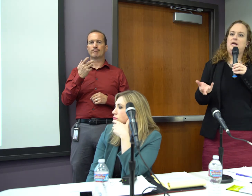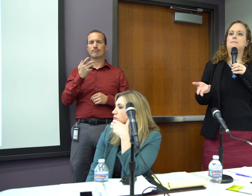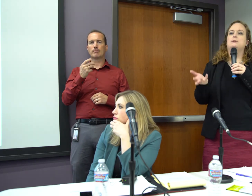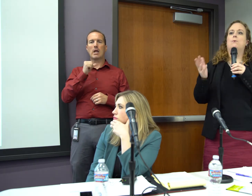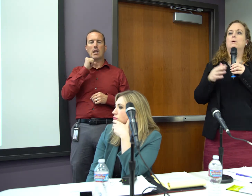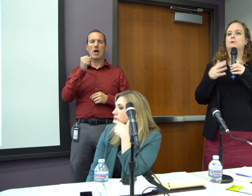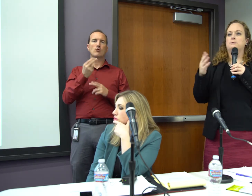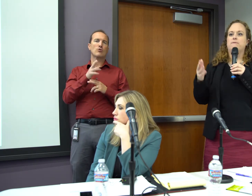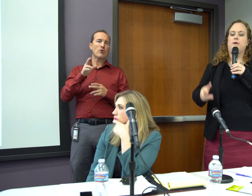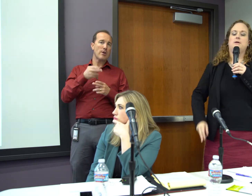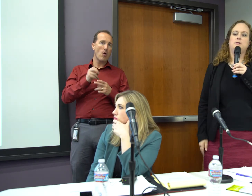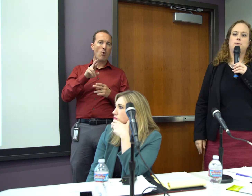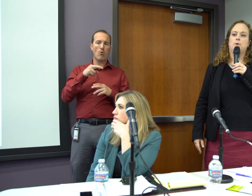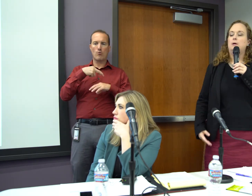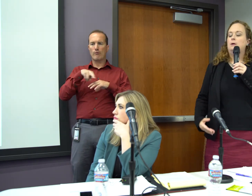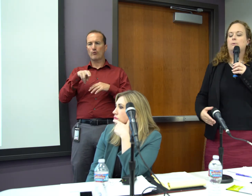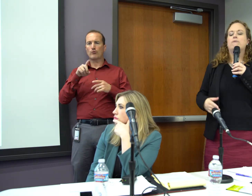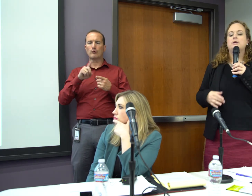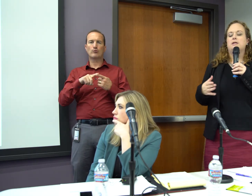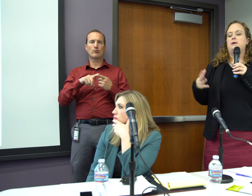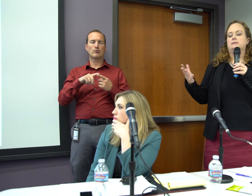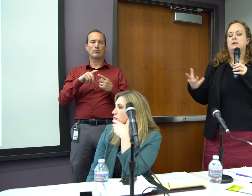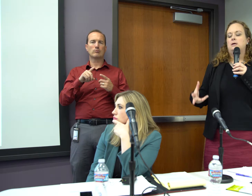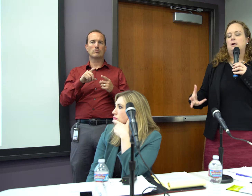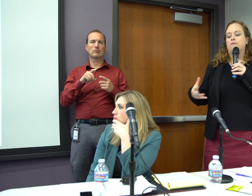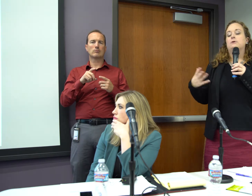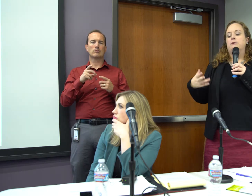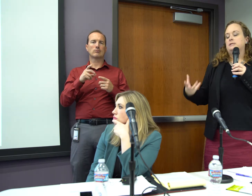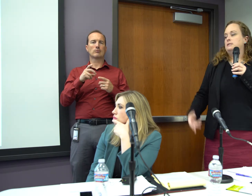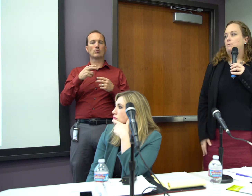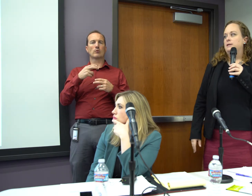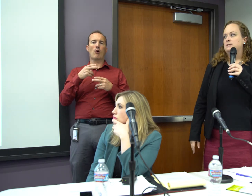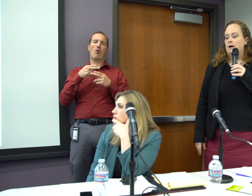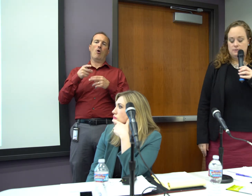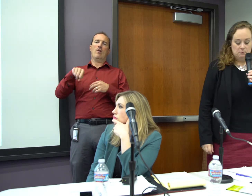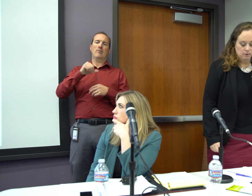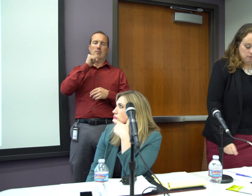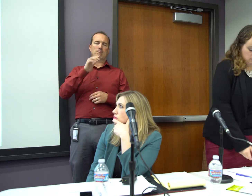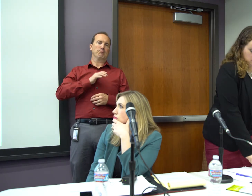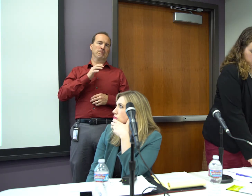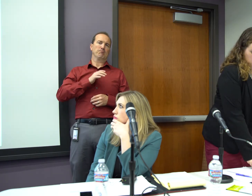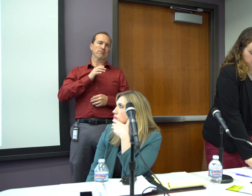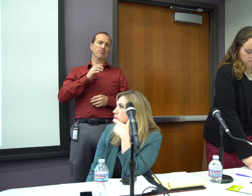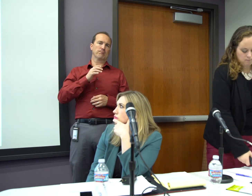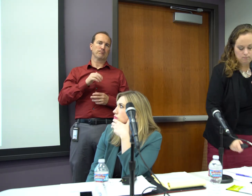individuals' names or just referring to them as referring to the residents in a way that's not super